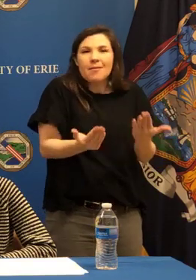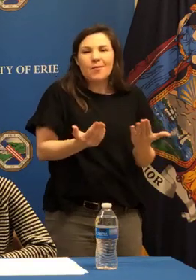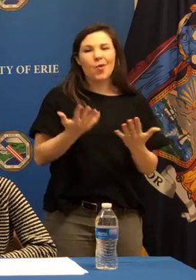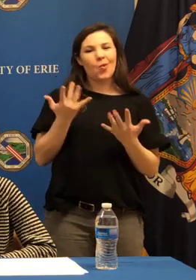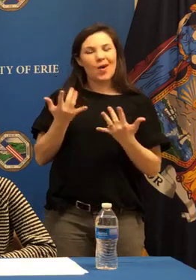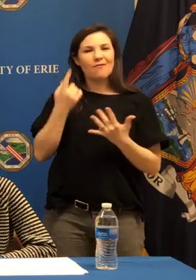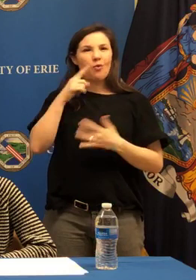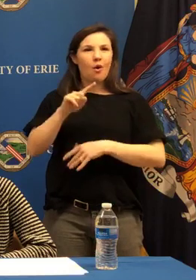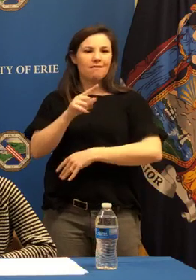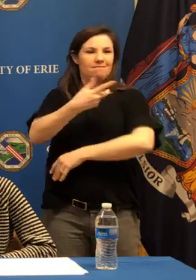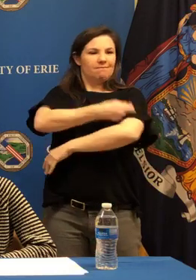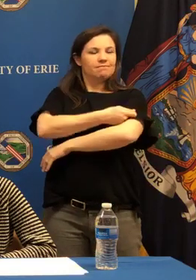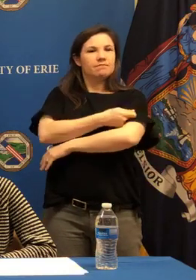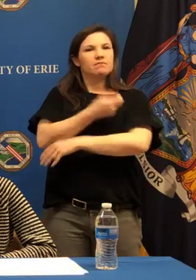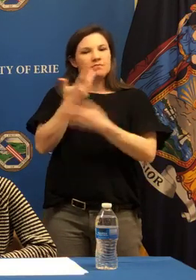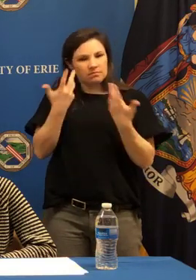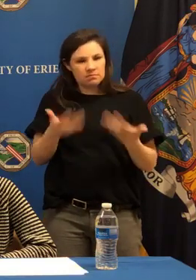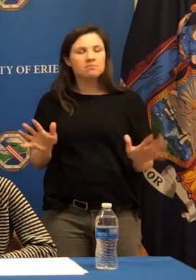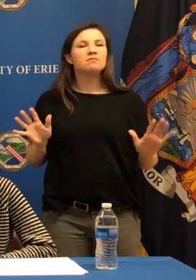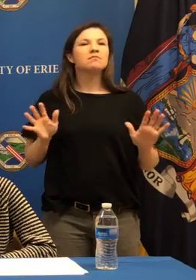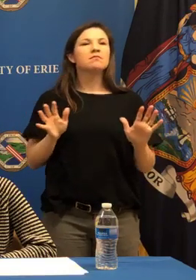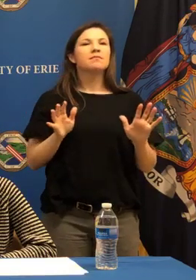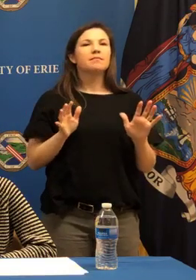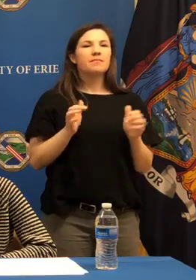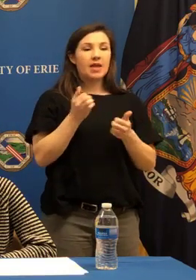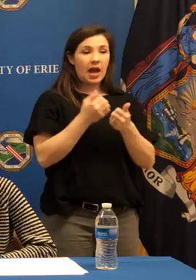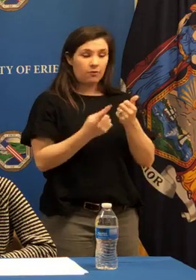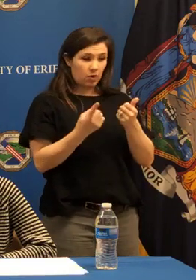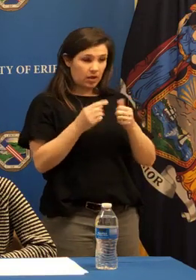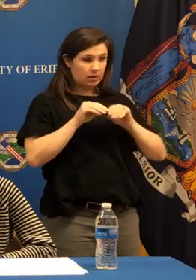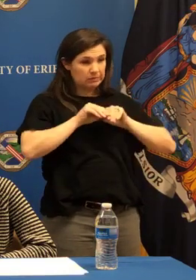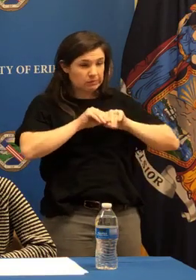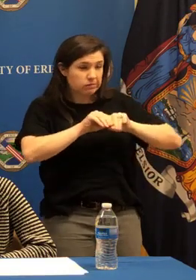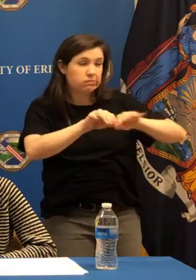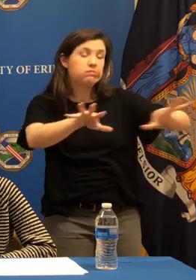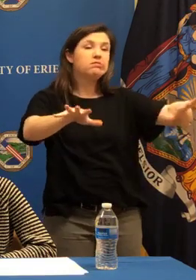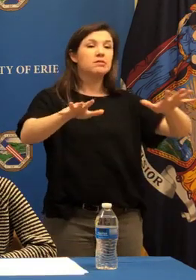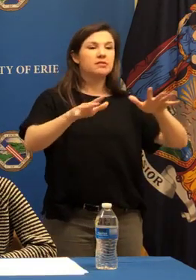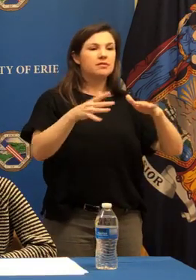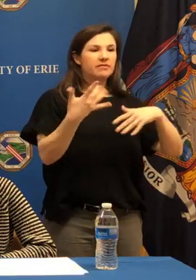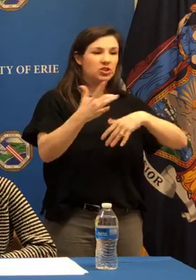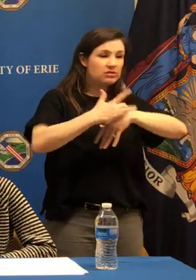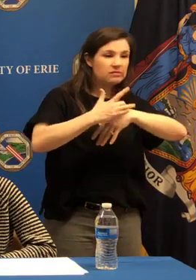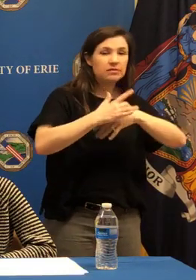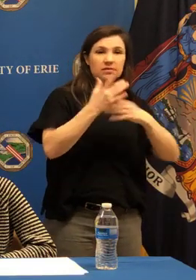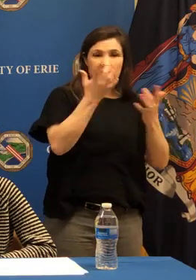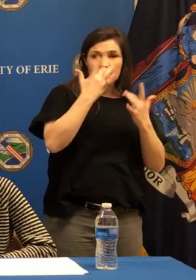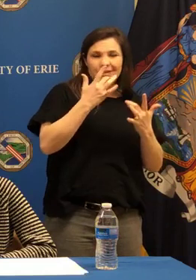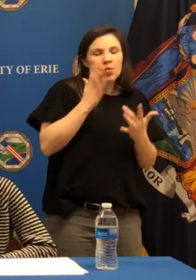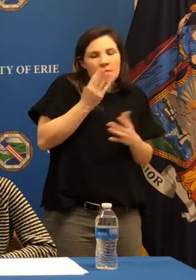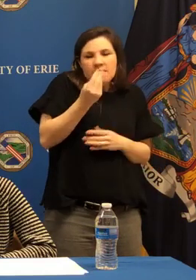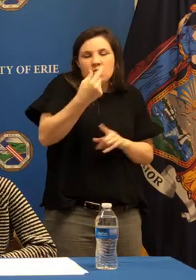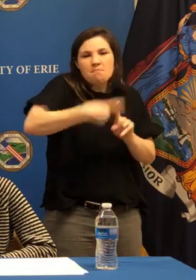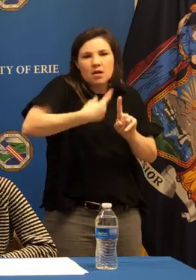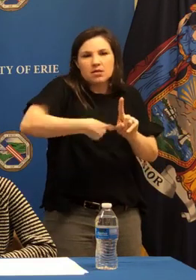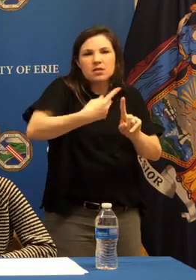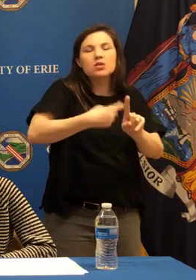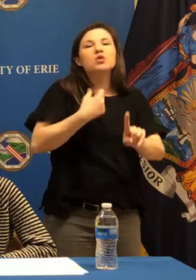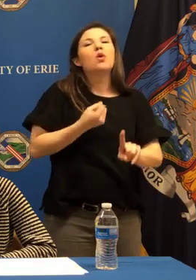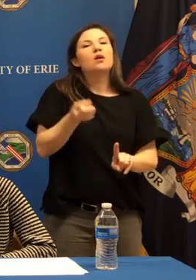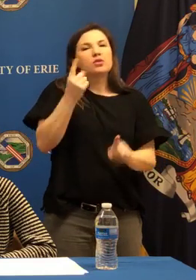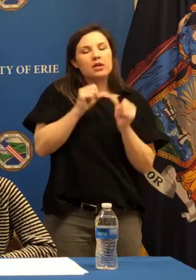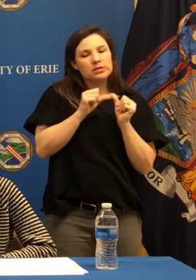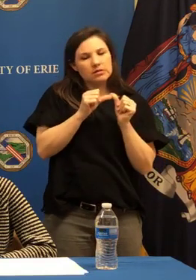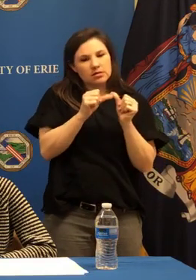and that everyone has at least come in contact with the illness, it's going to be months. So we want other people to realize this is a marathon. It's